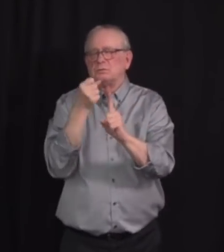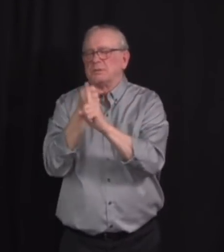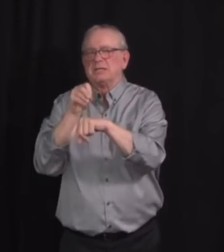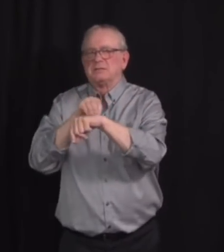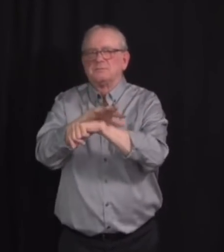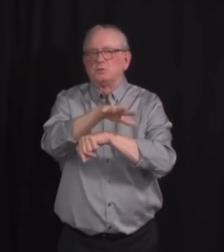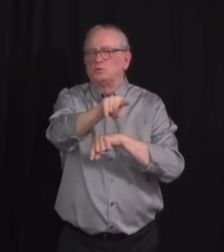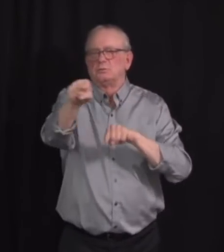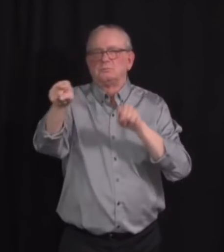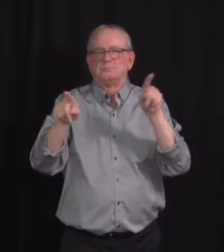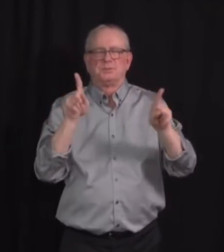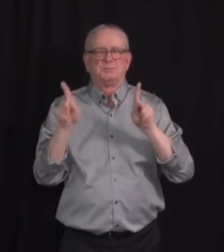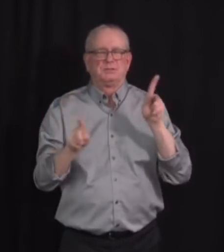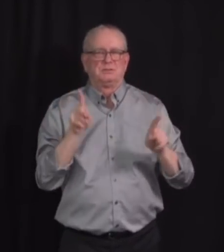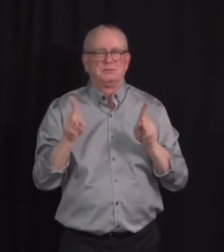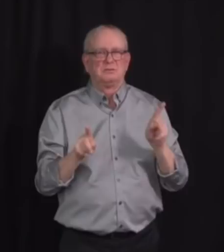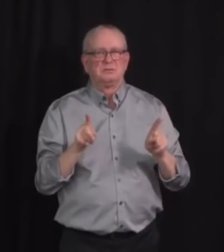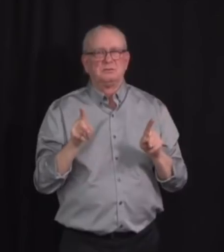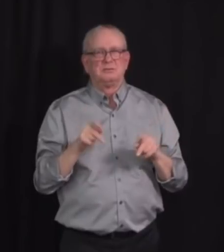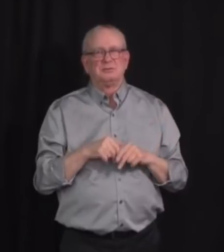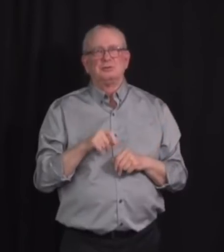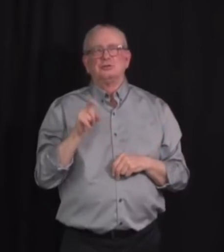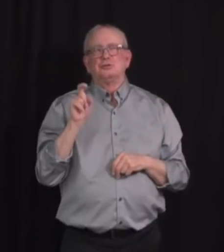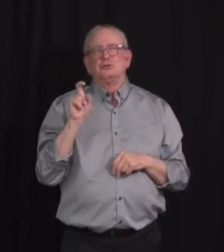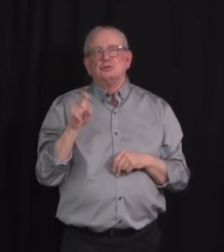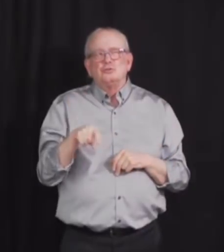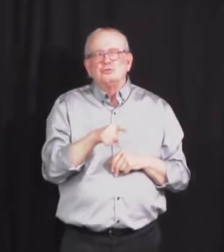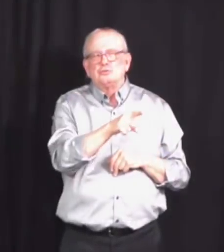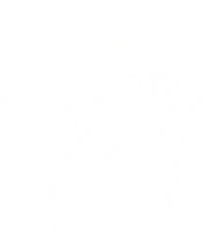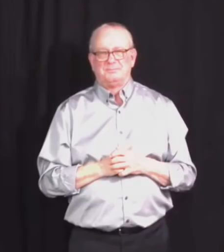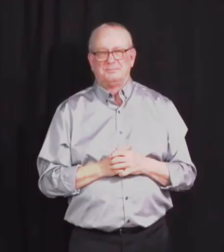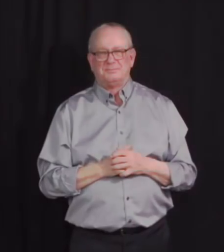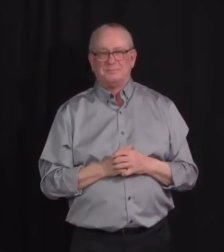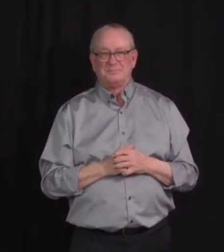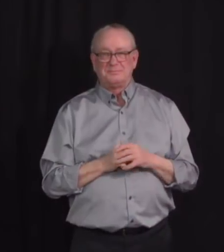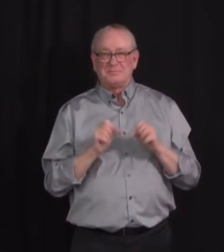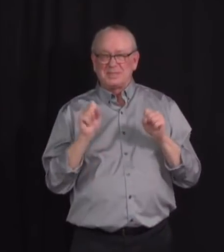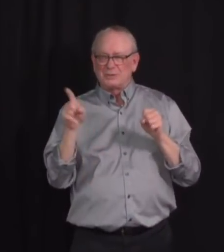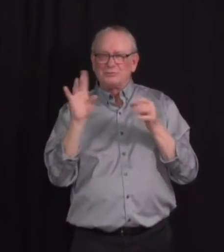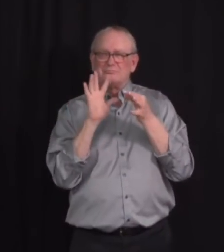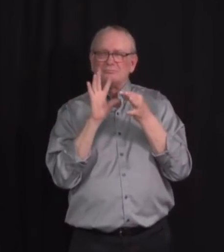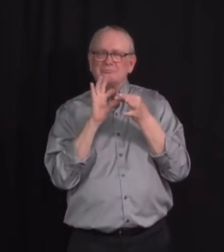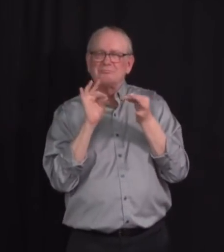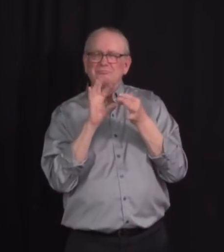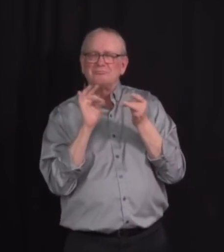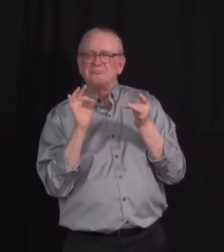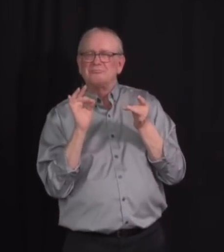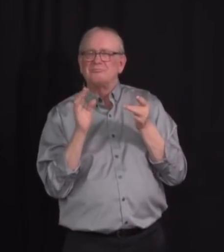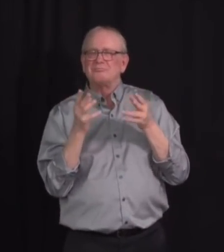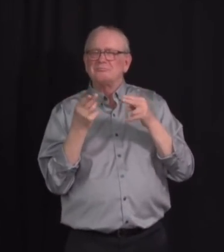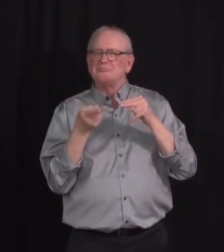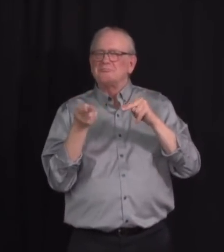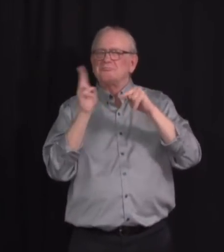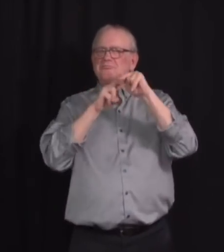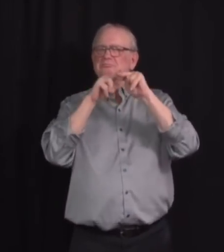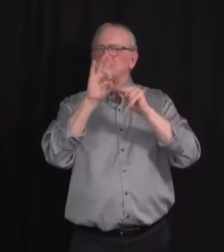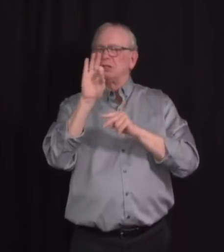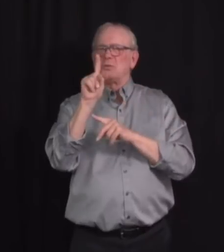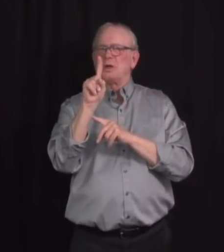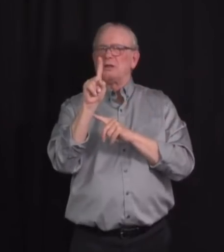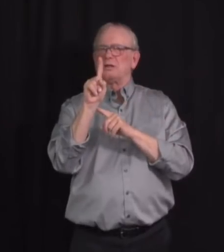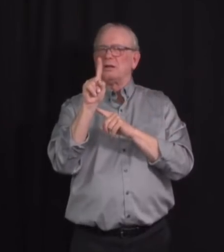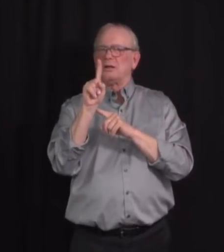in-person interactions indoors with people outside your household. What we're seeing is an overall increase